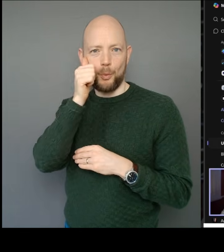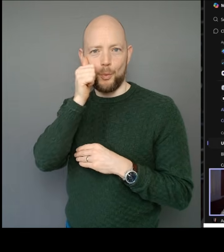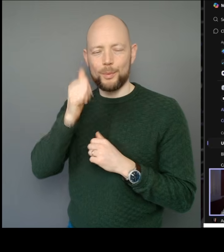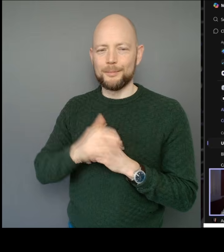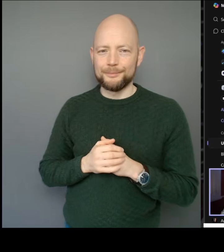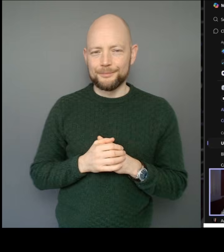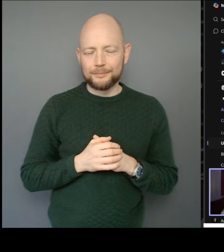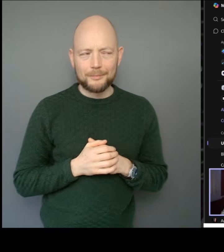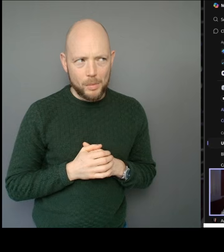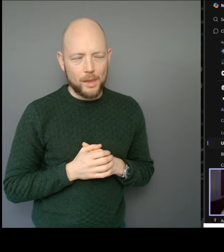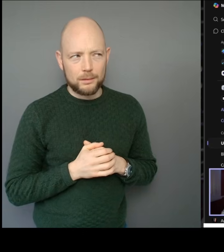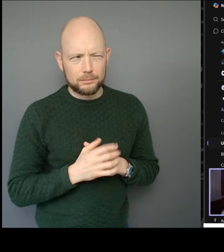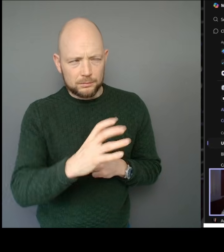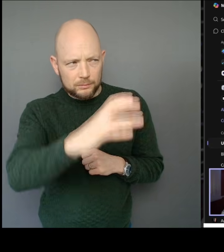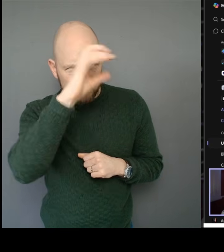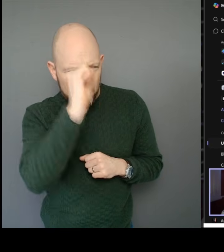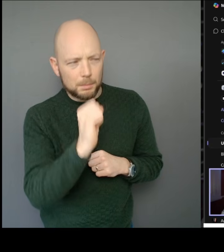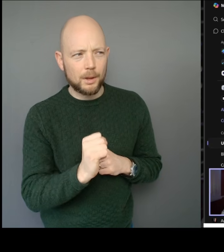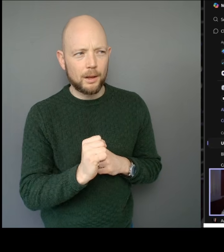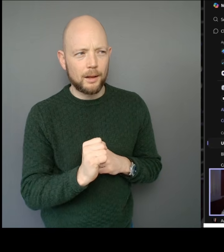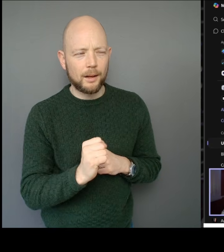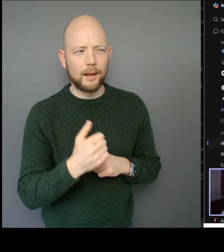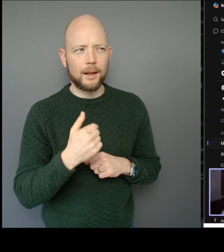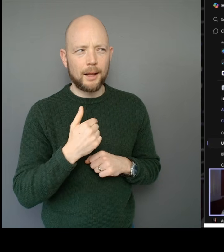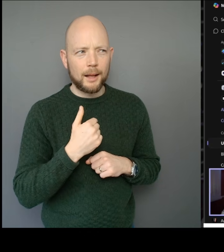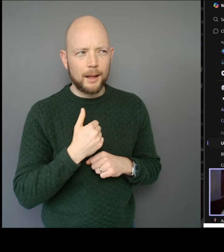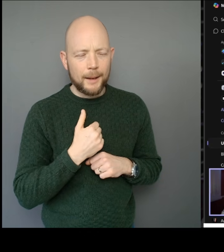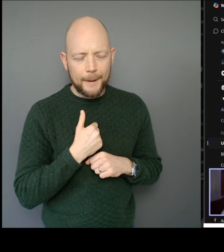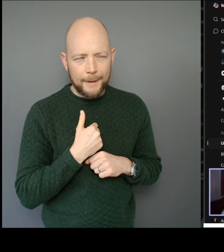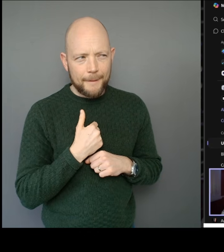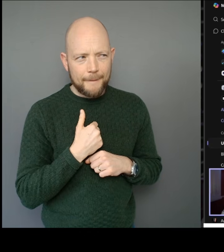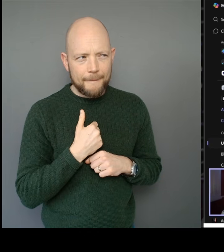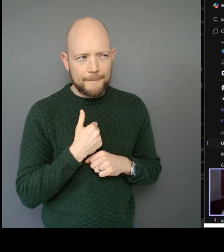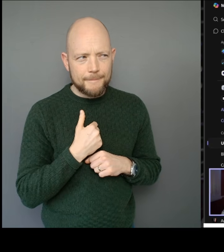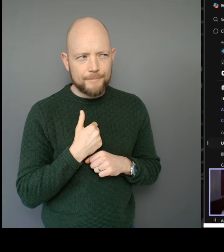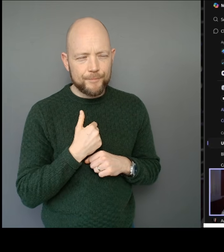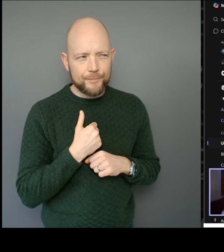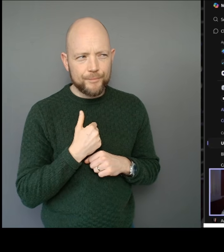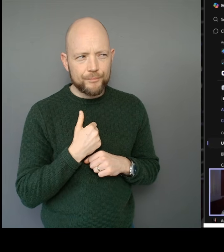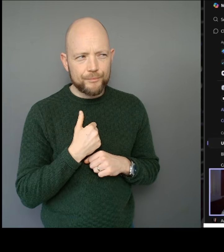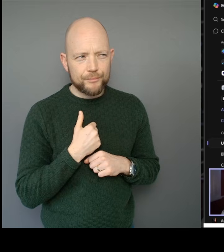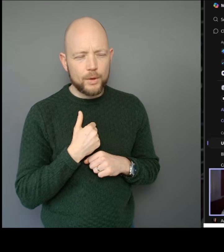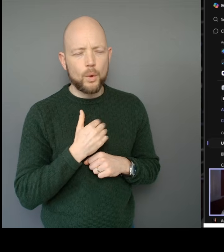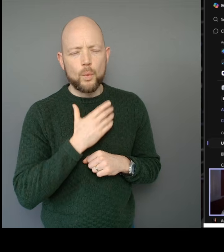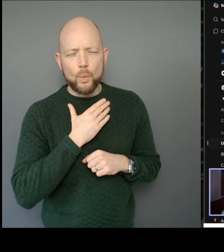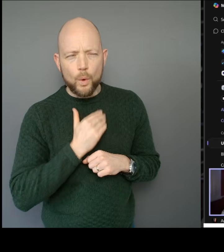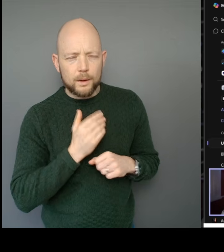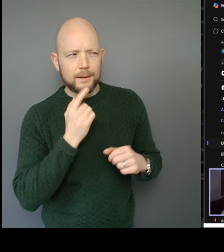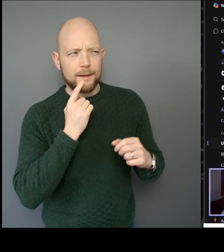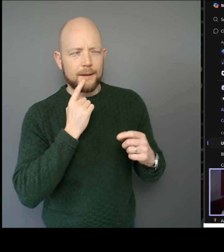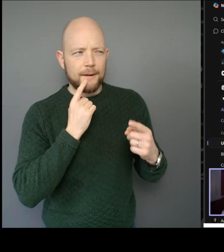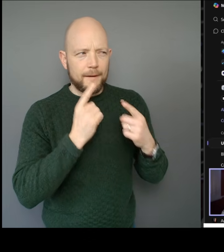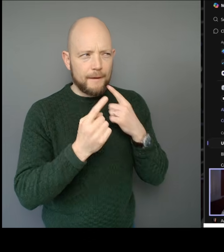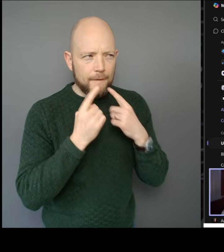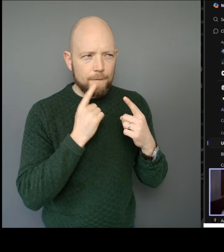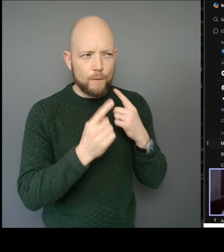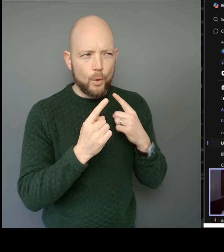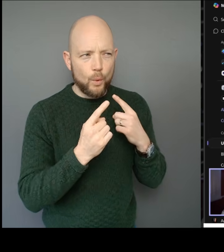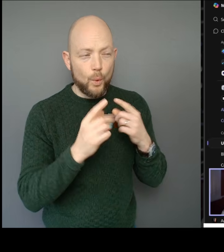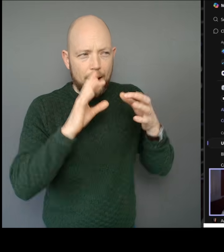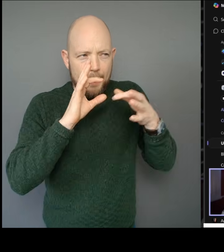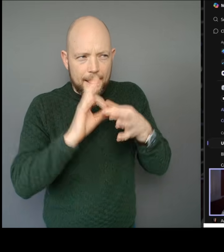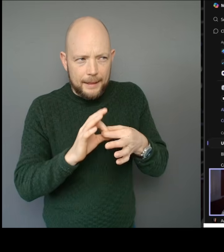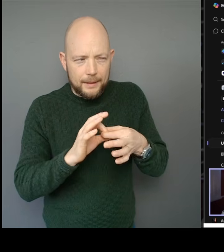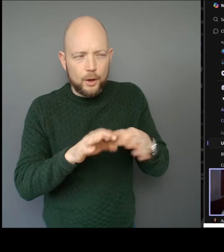also say, remember that I want sports